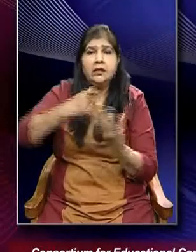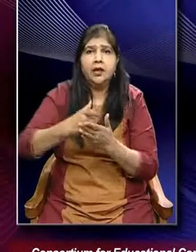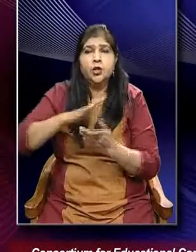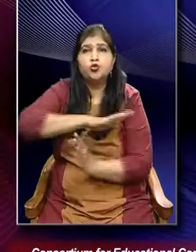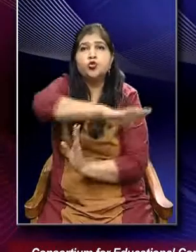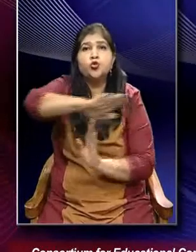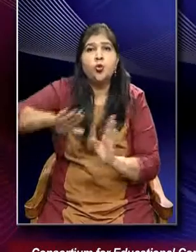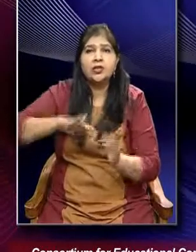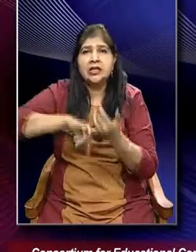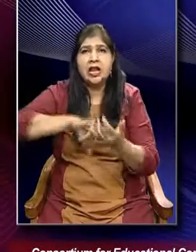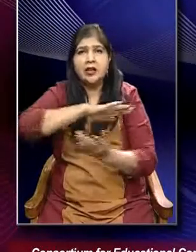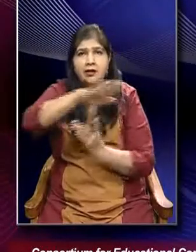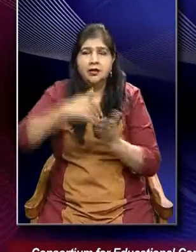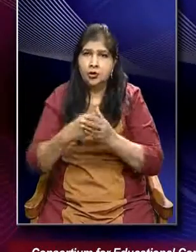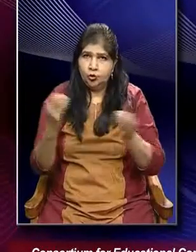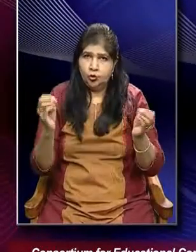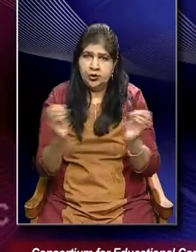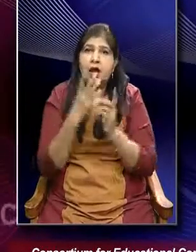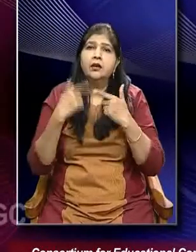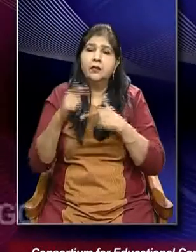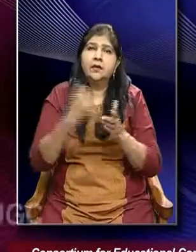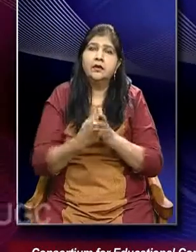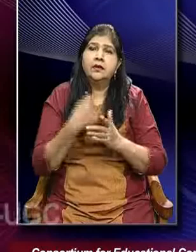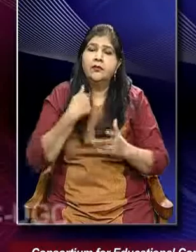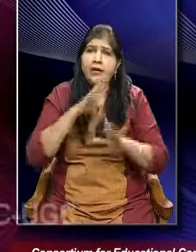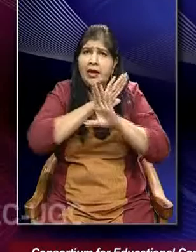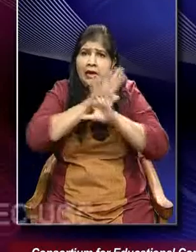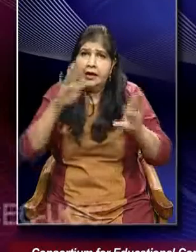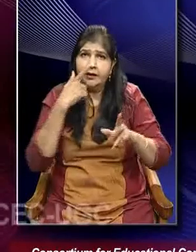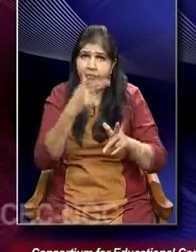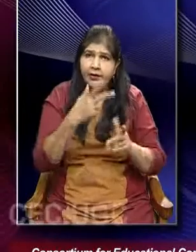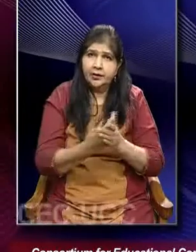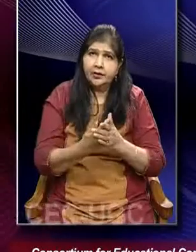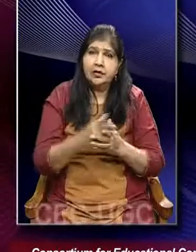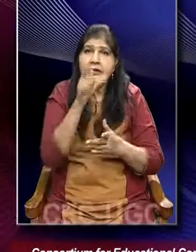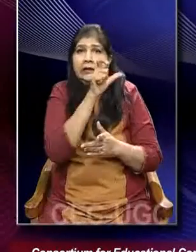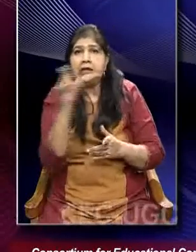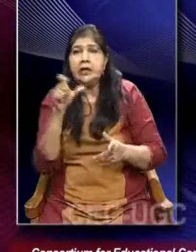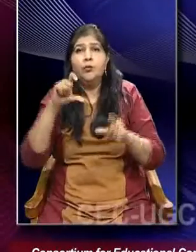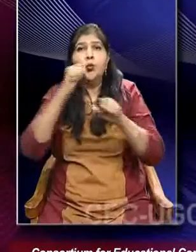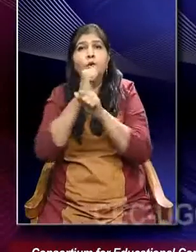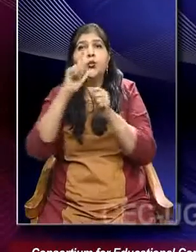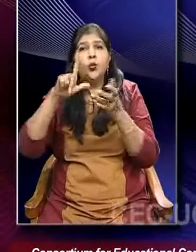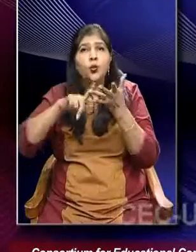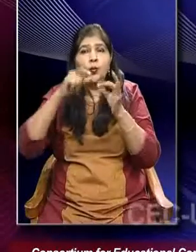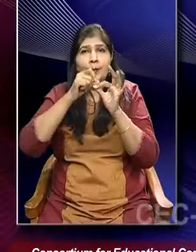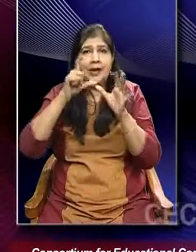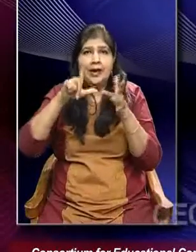social. To begin with, let us clarify the term